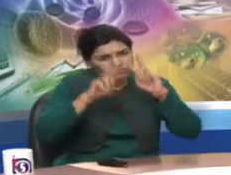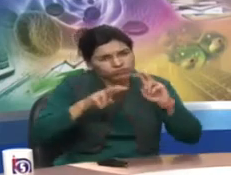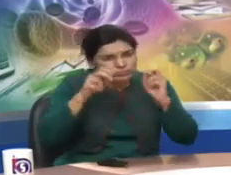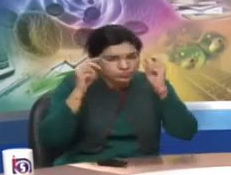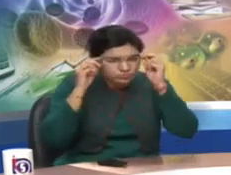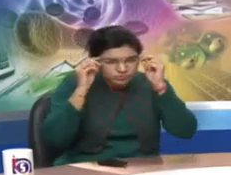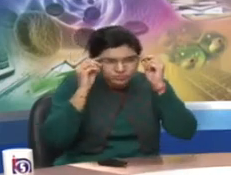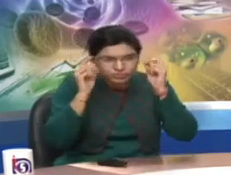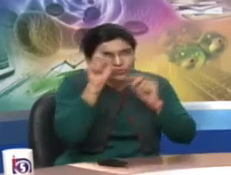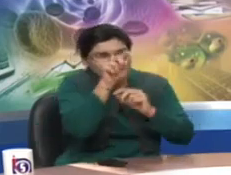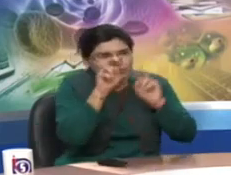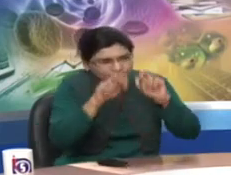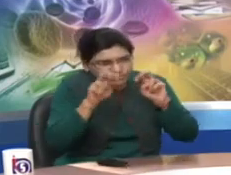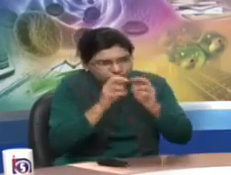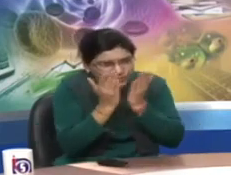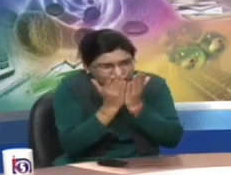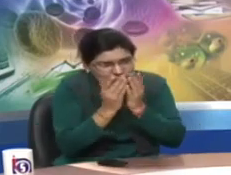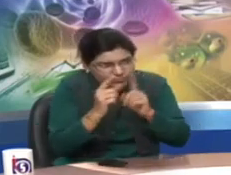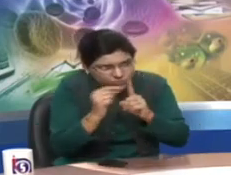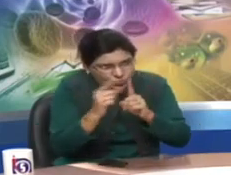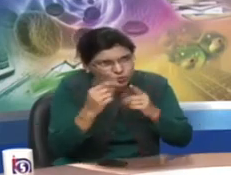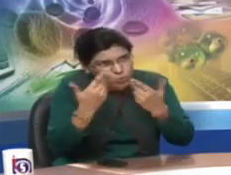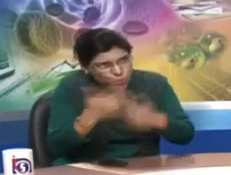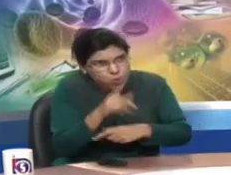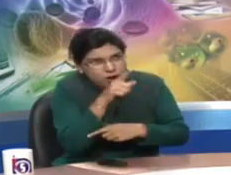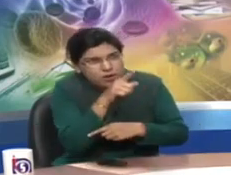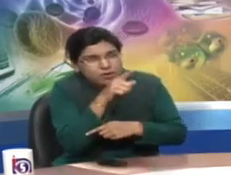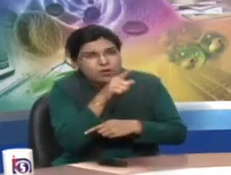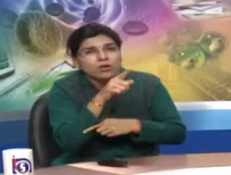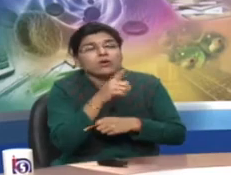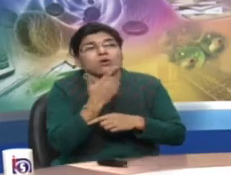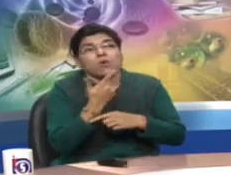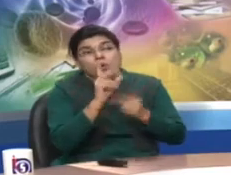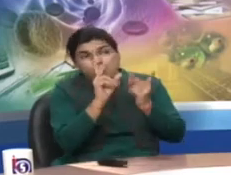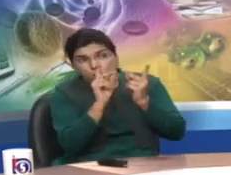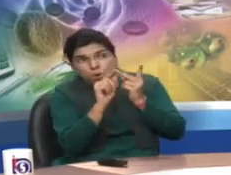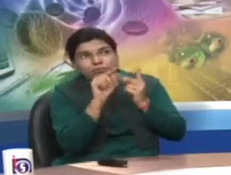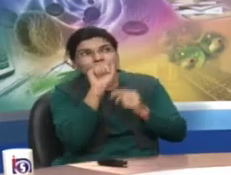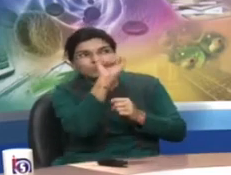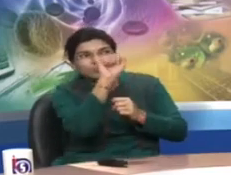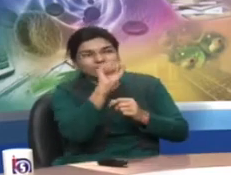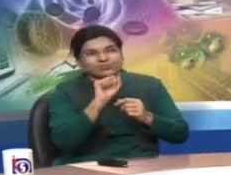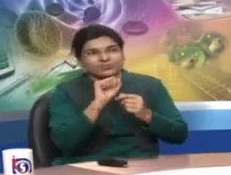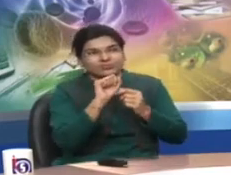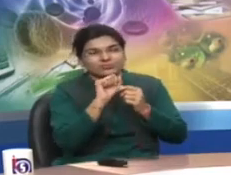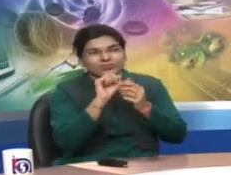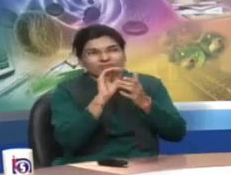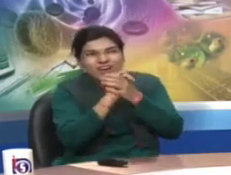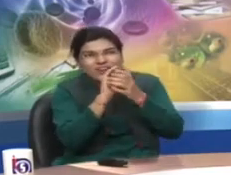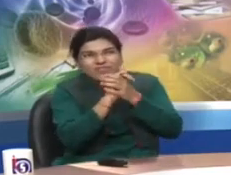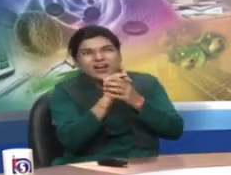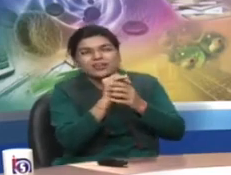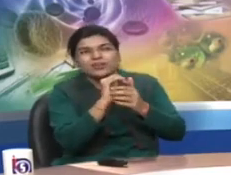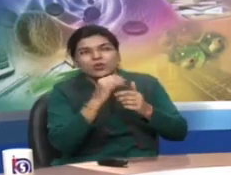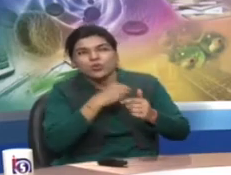So, relating to this question, the son asked his father, do you apply